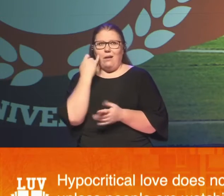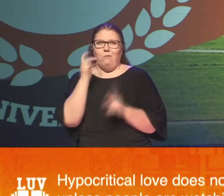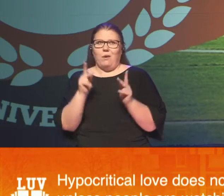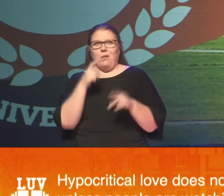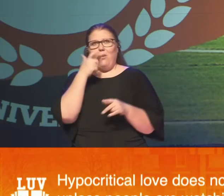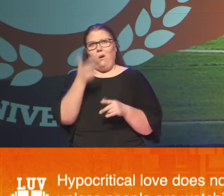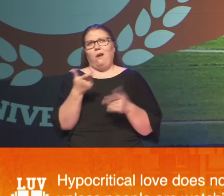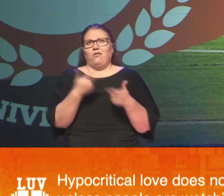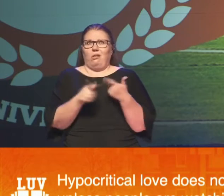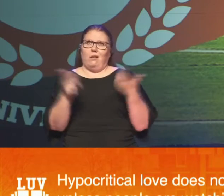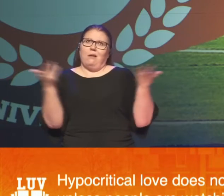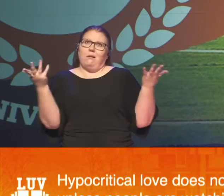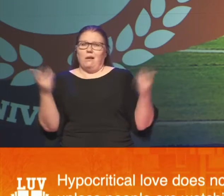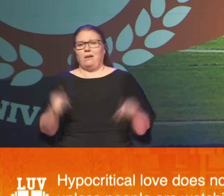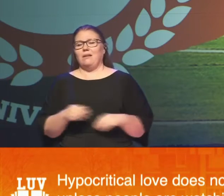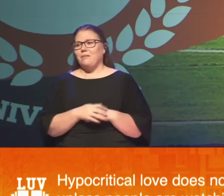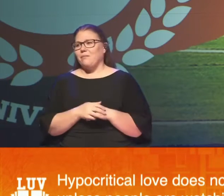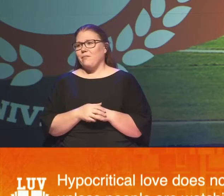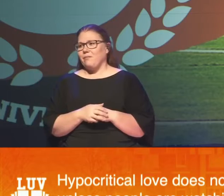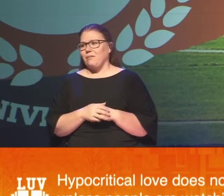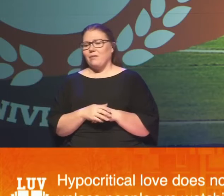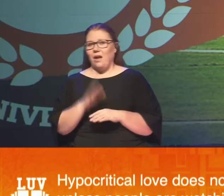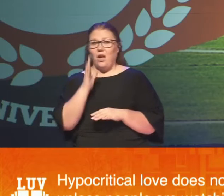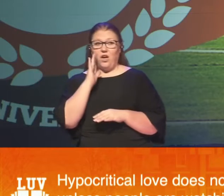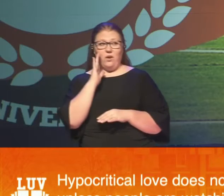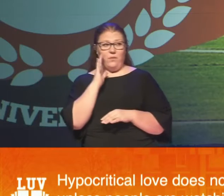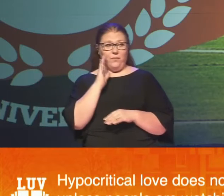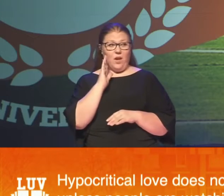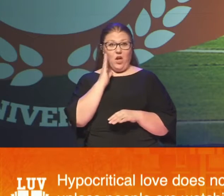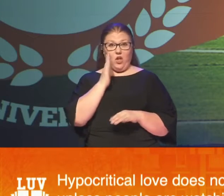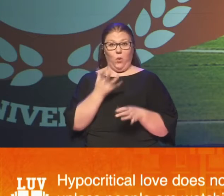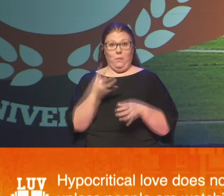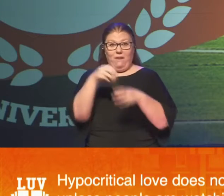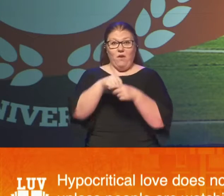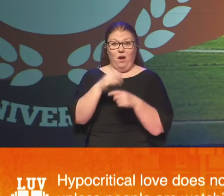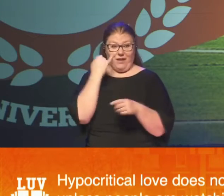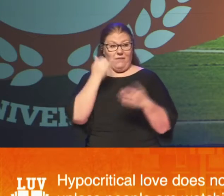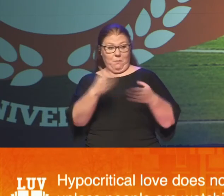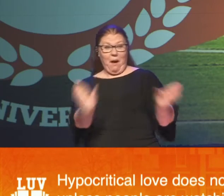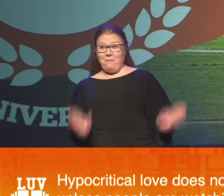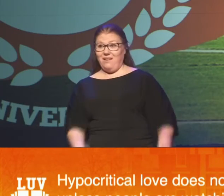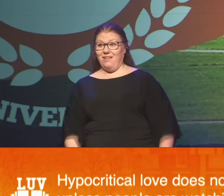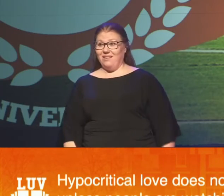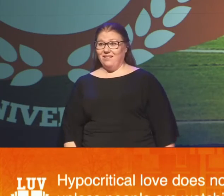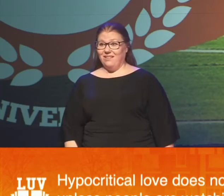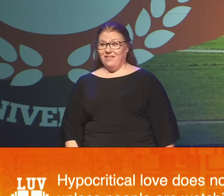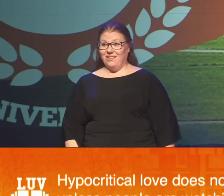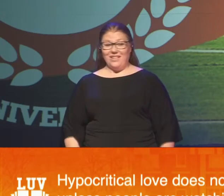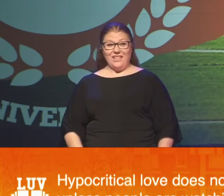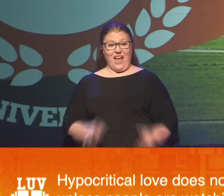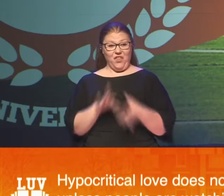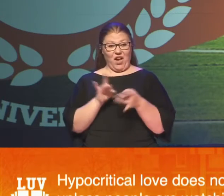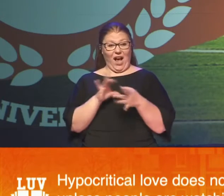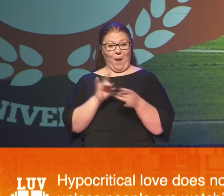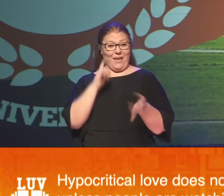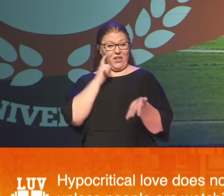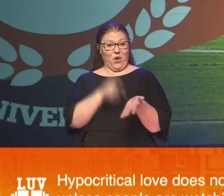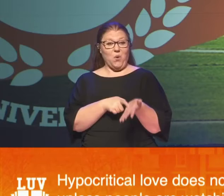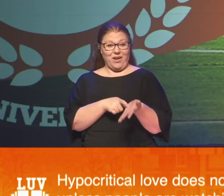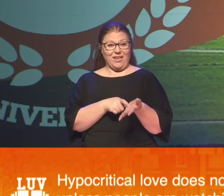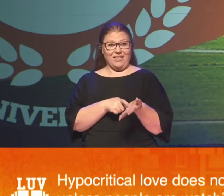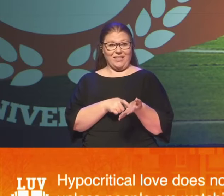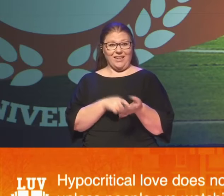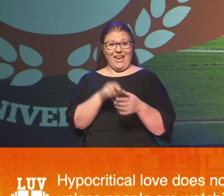watching, right? Like you'll get on the meal train if it's public and your comment is noticed